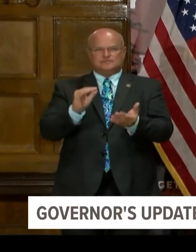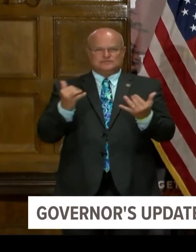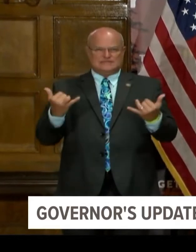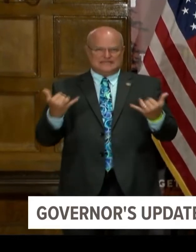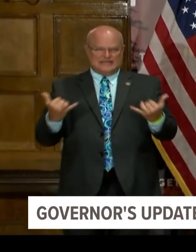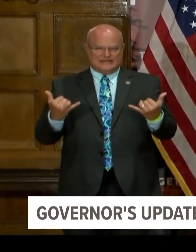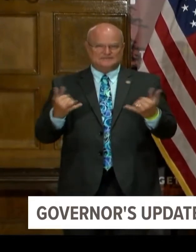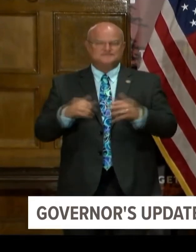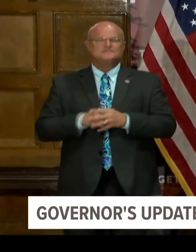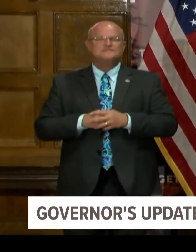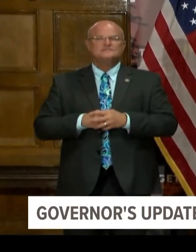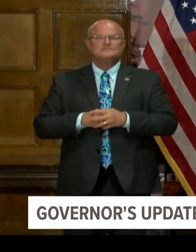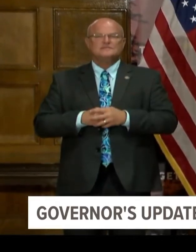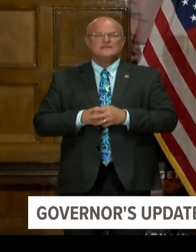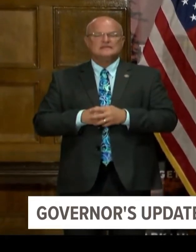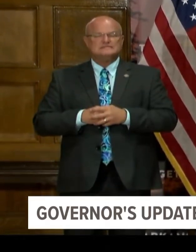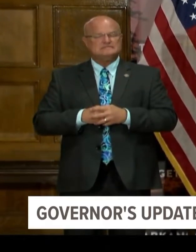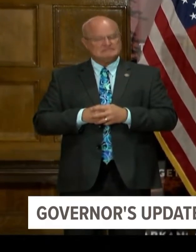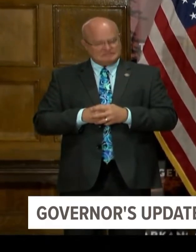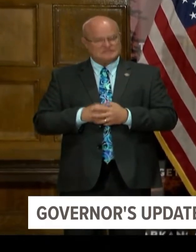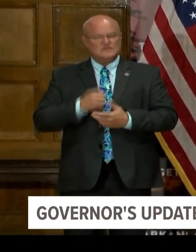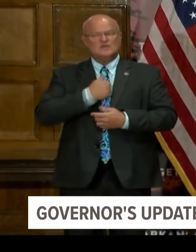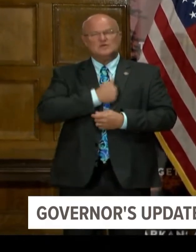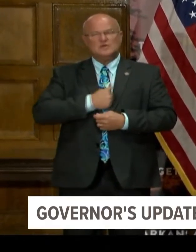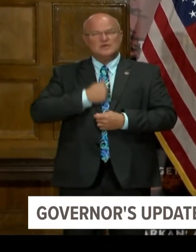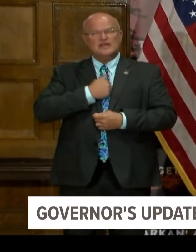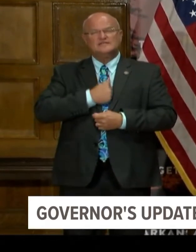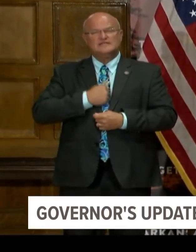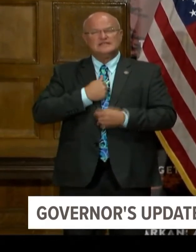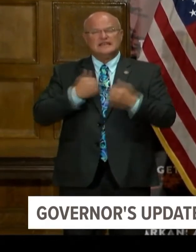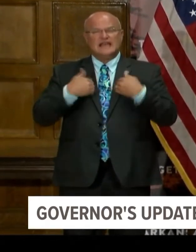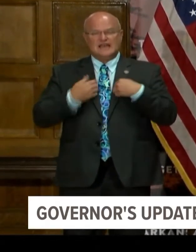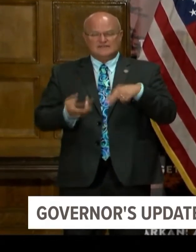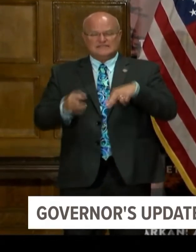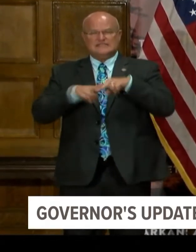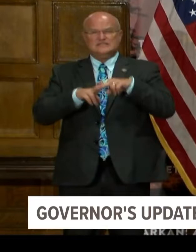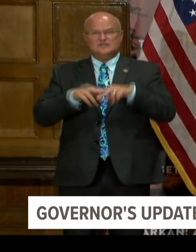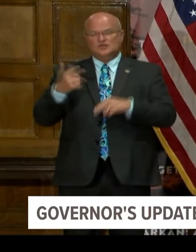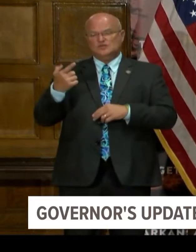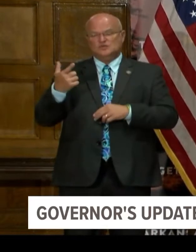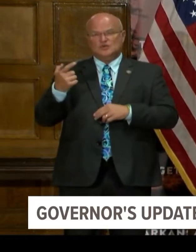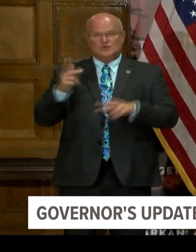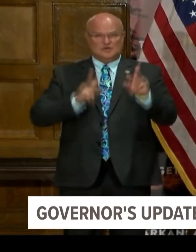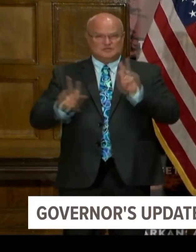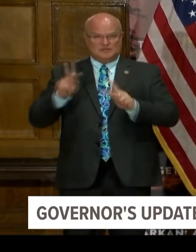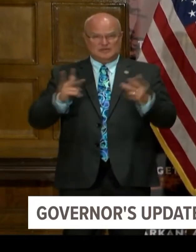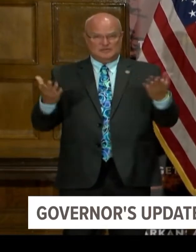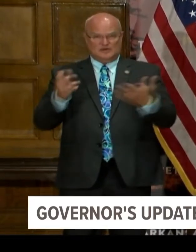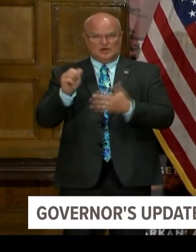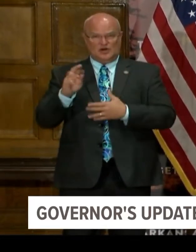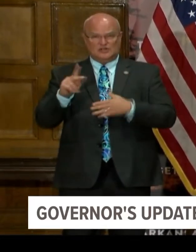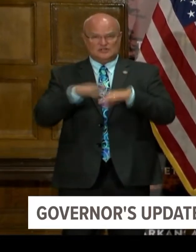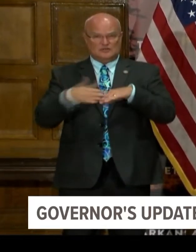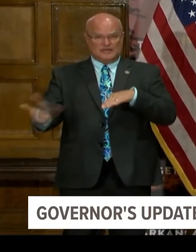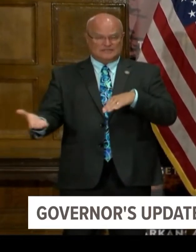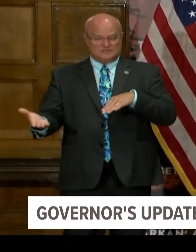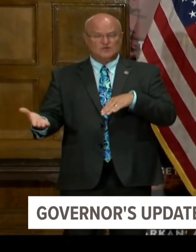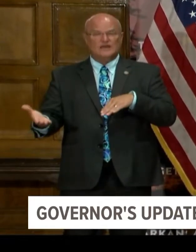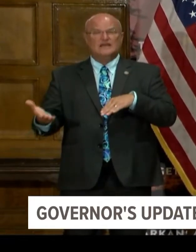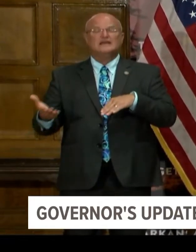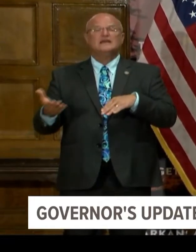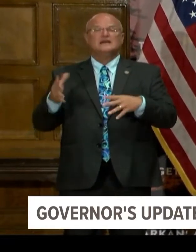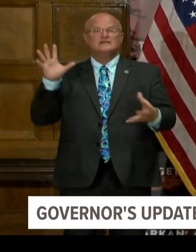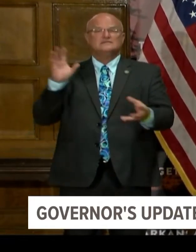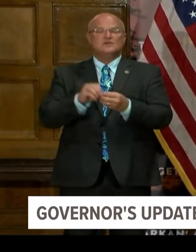today. Regretfully, and we have an additional 21 Arkansans that have died. That brings our